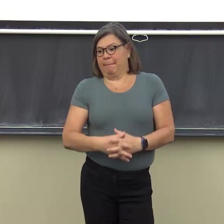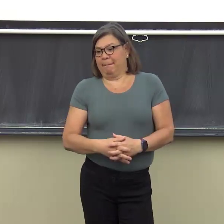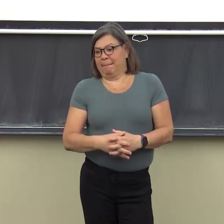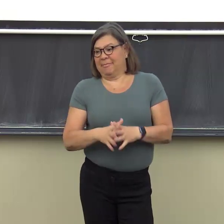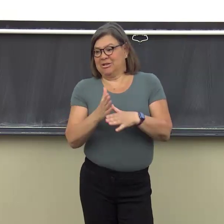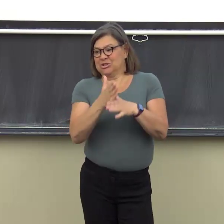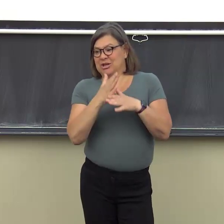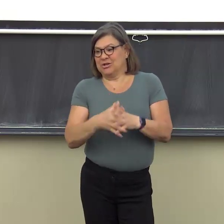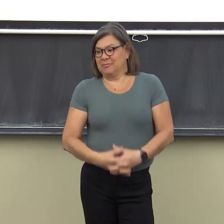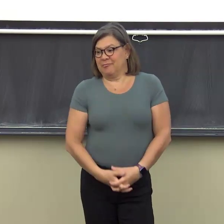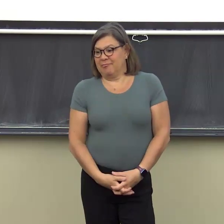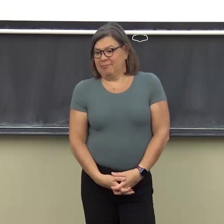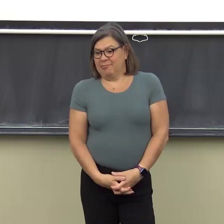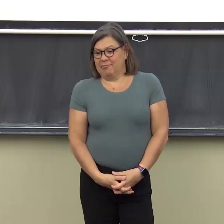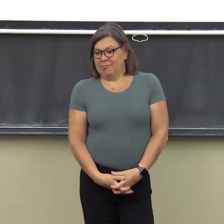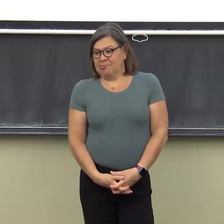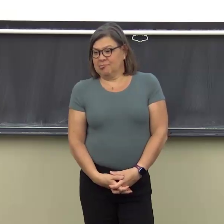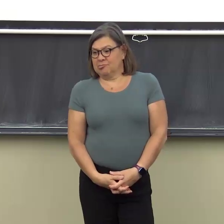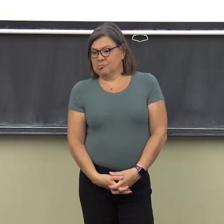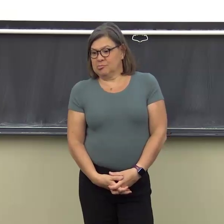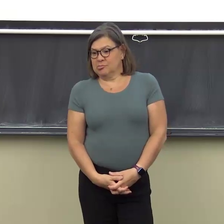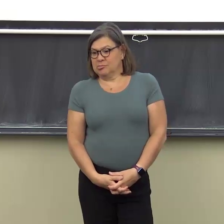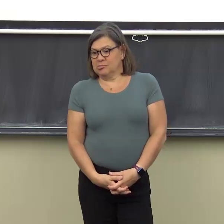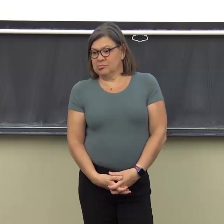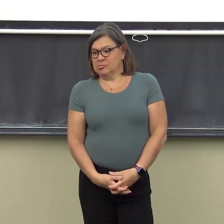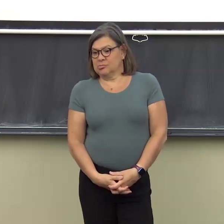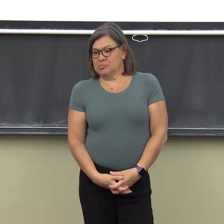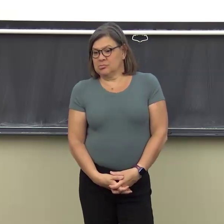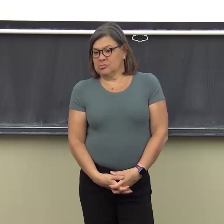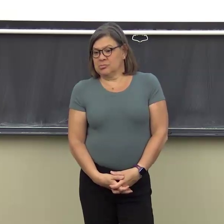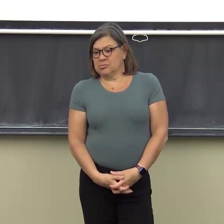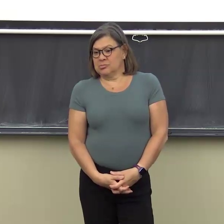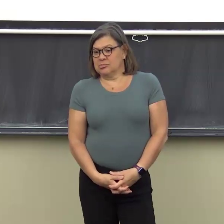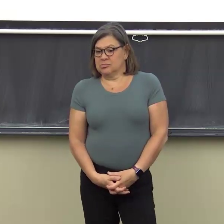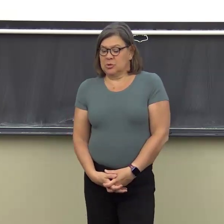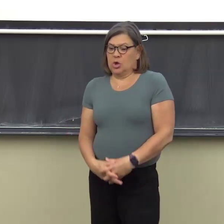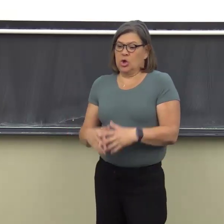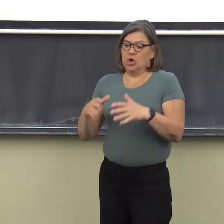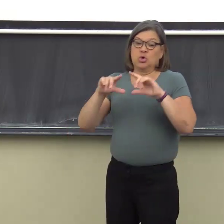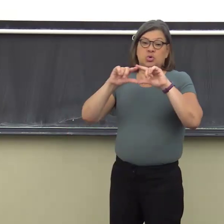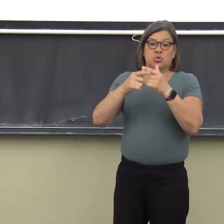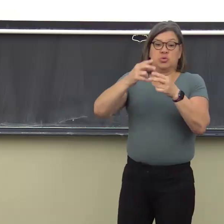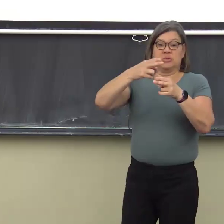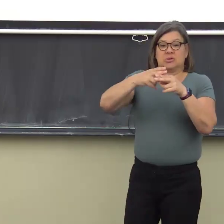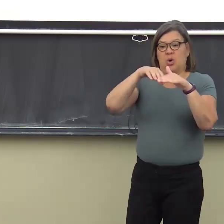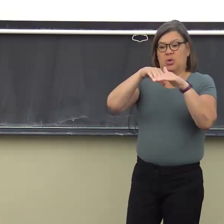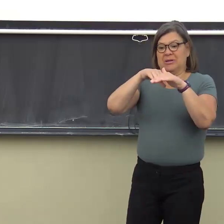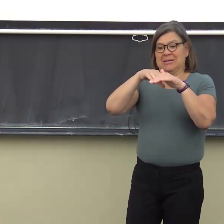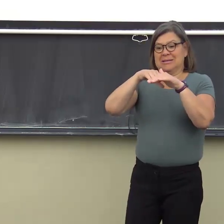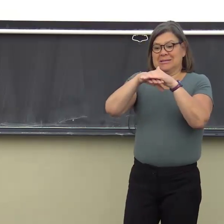Please share it. Well, the group is accessible community. We literally